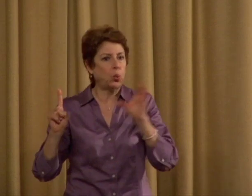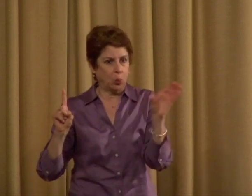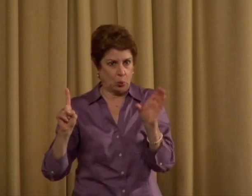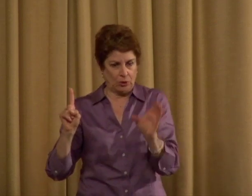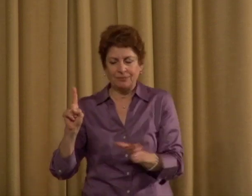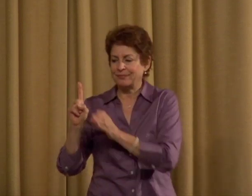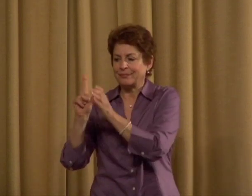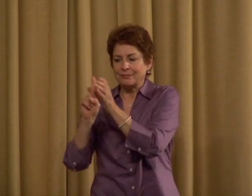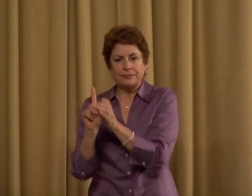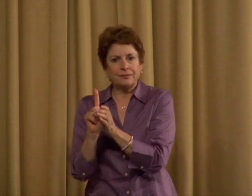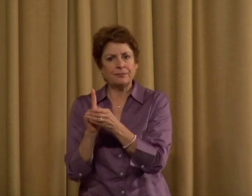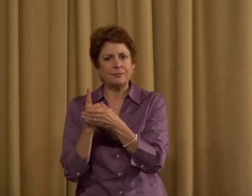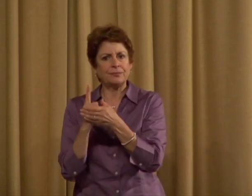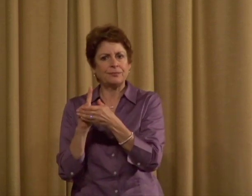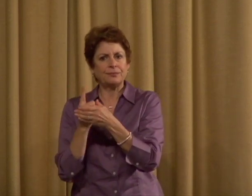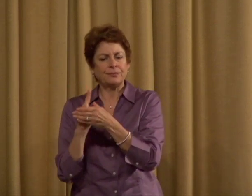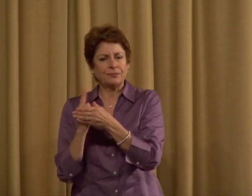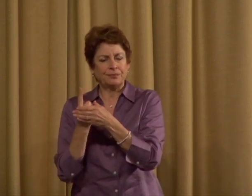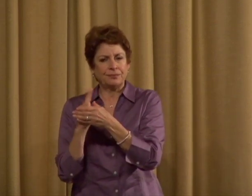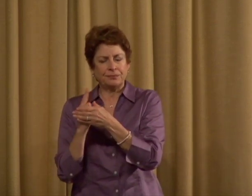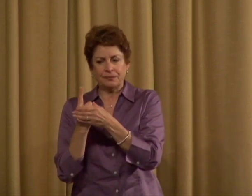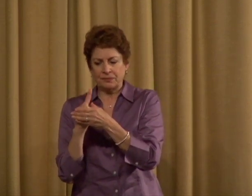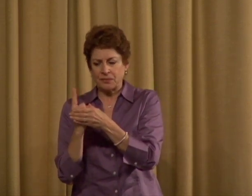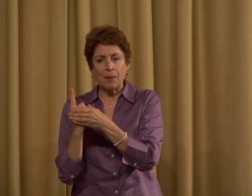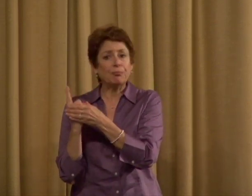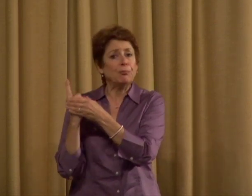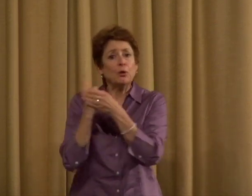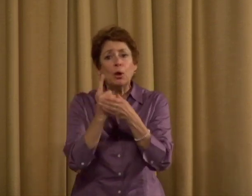in. Then there's this hearing actor.